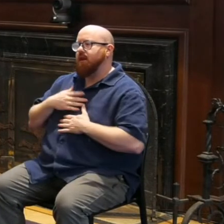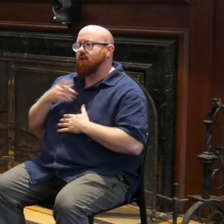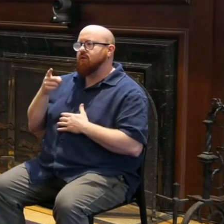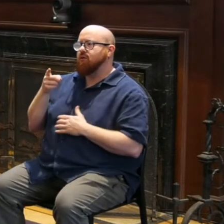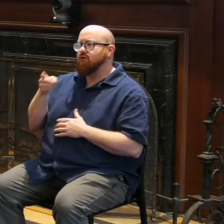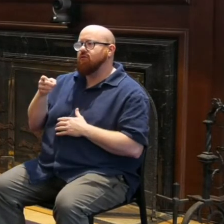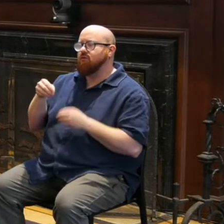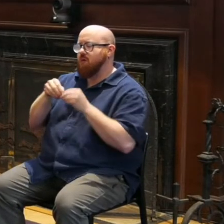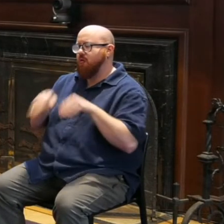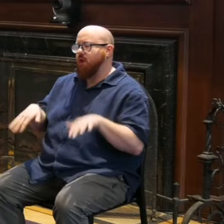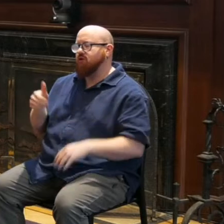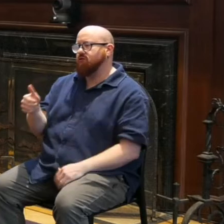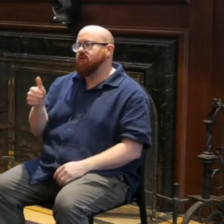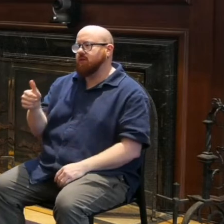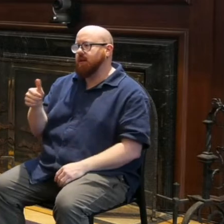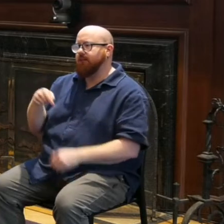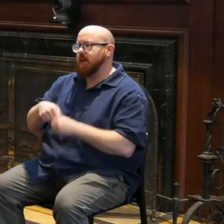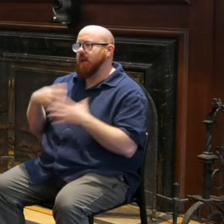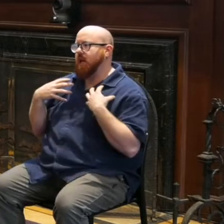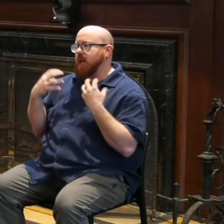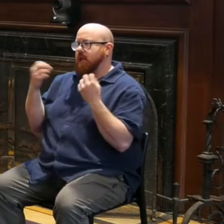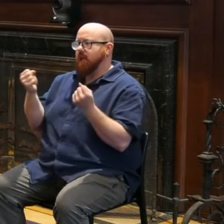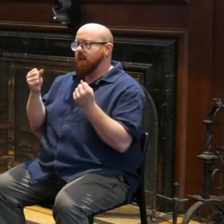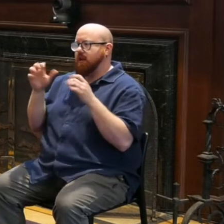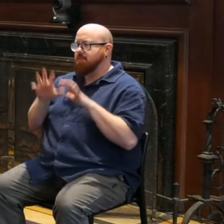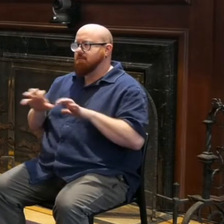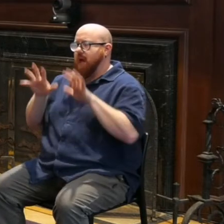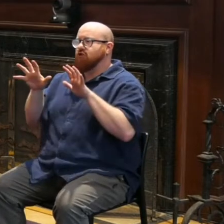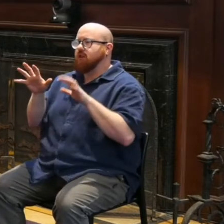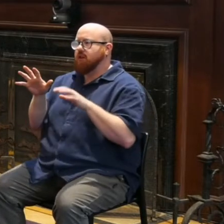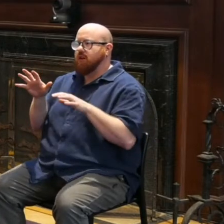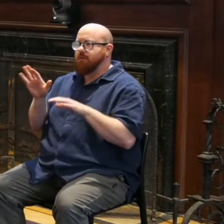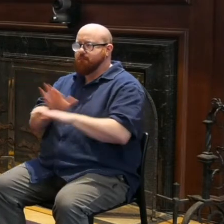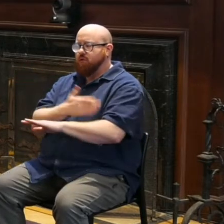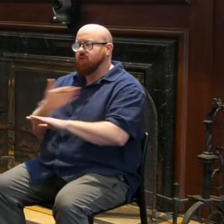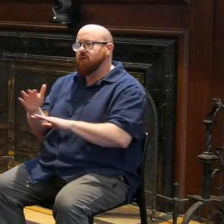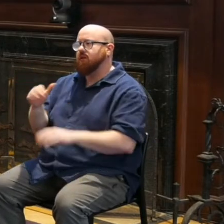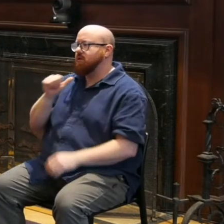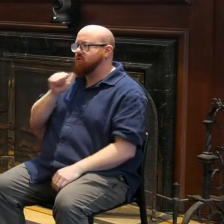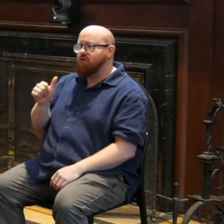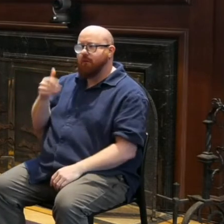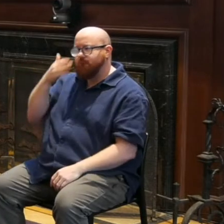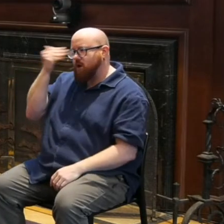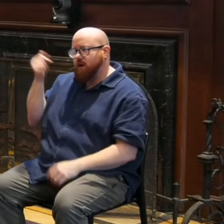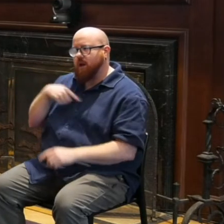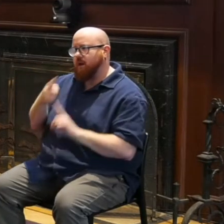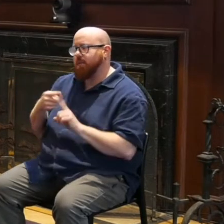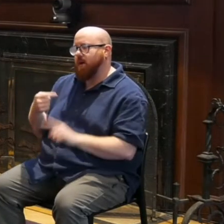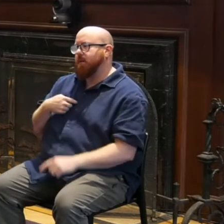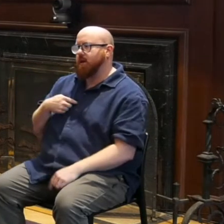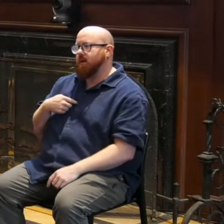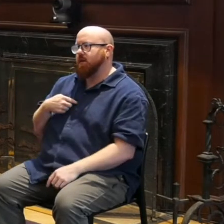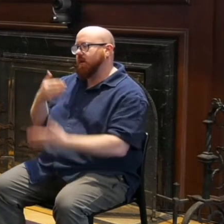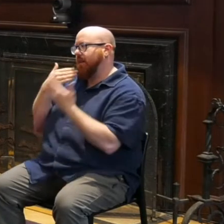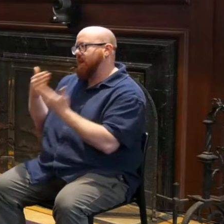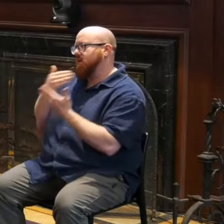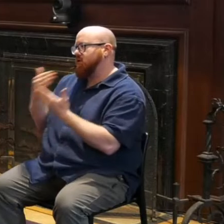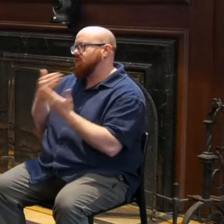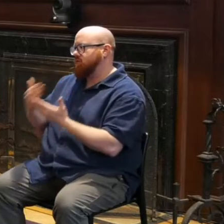lost yourself in the healing magic of song. Don't you forget about me. Thank